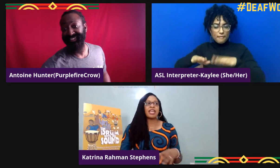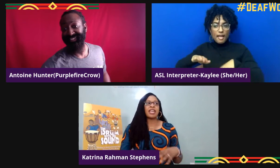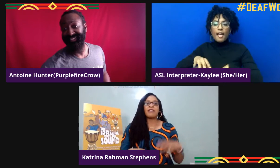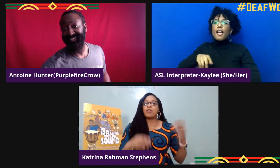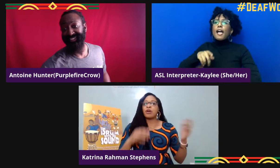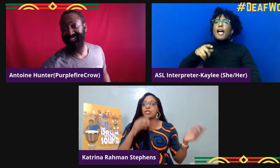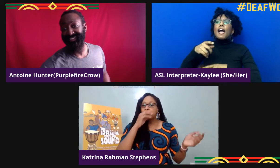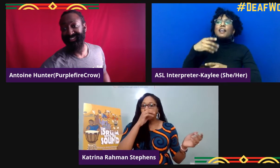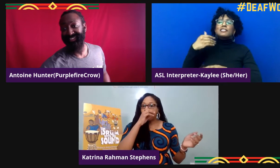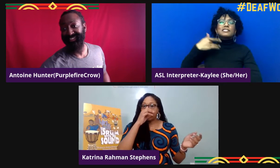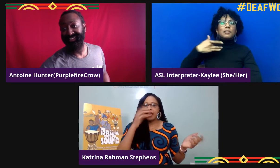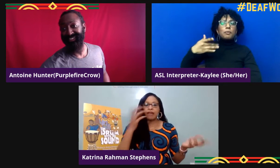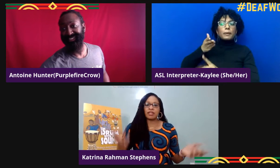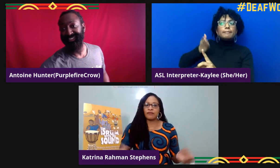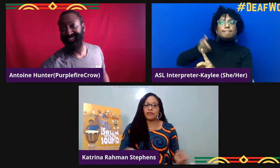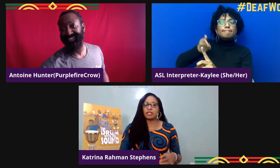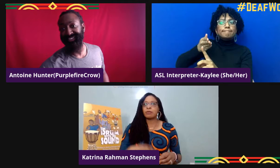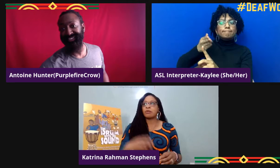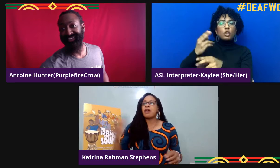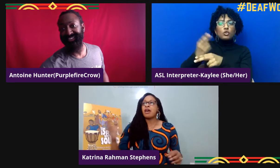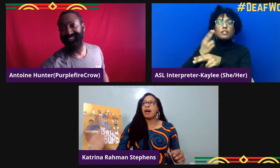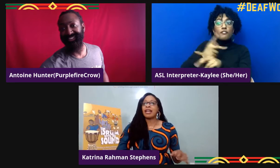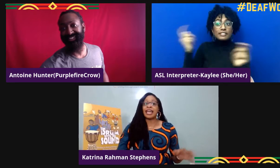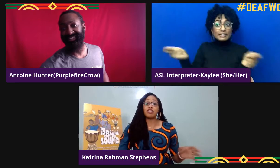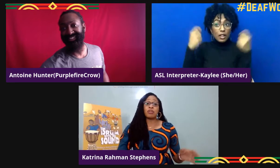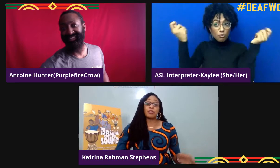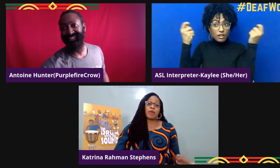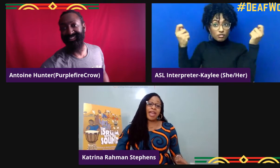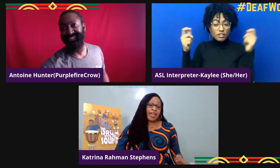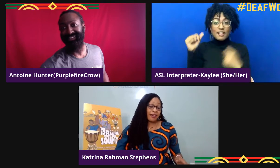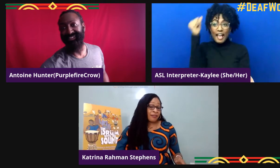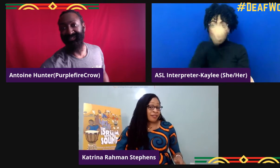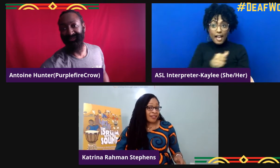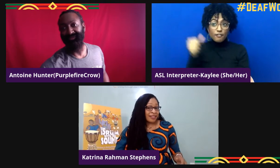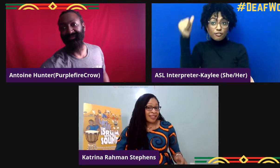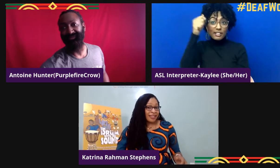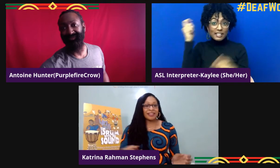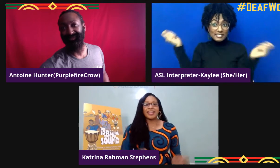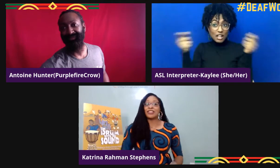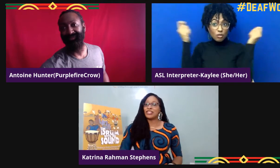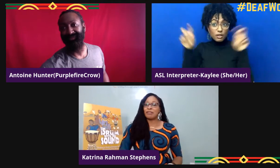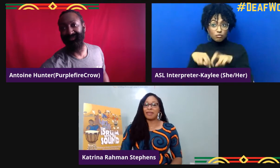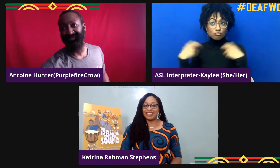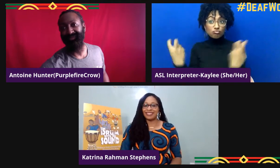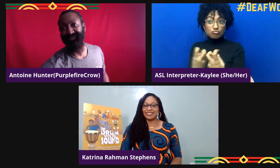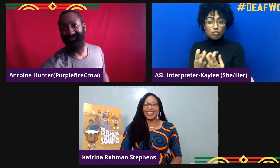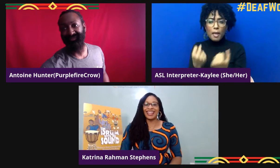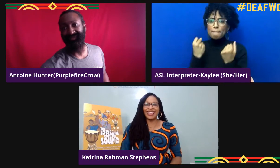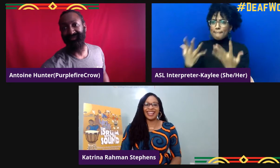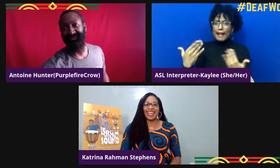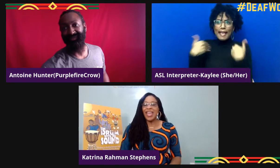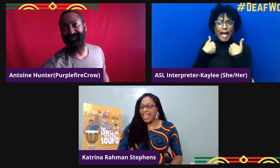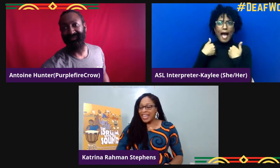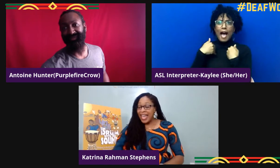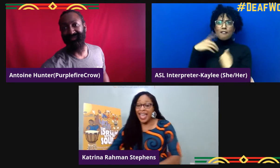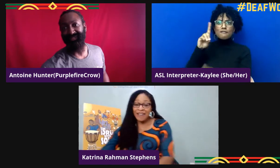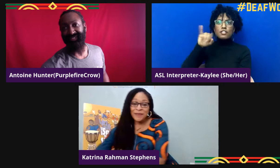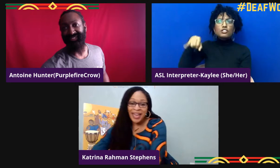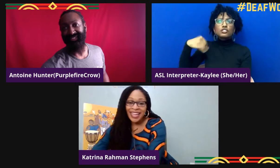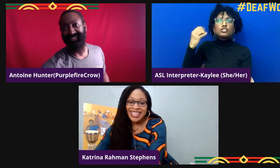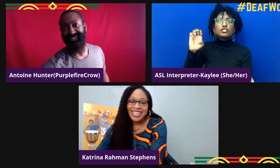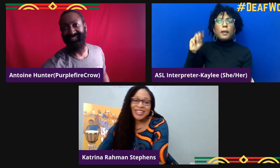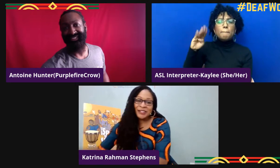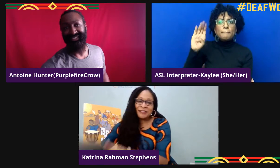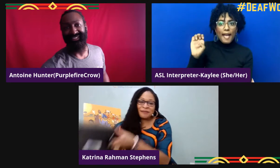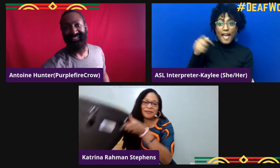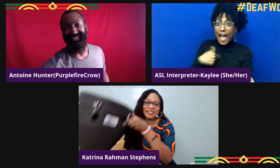celebrations. If you go to an African festival, a lot of drummers will have the djembe, and I have